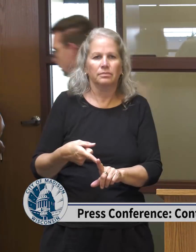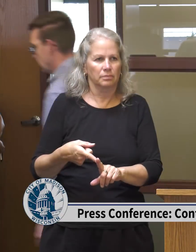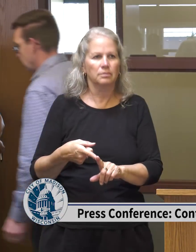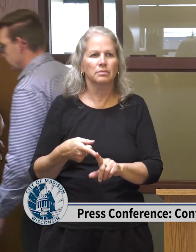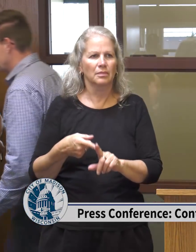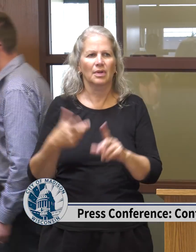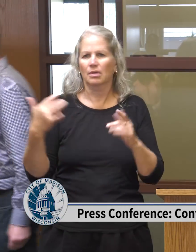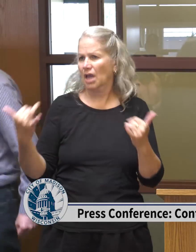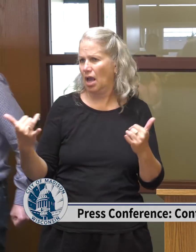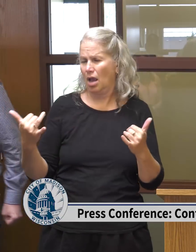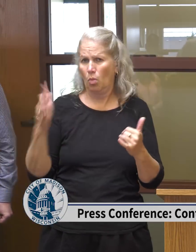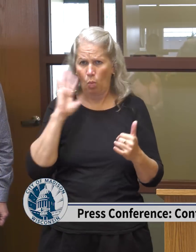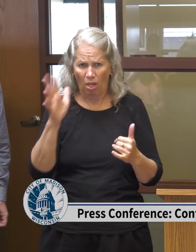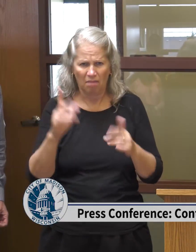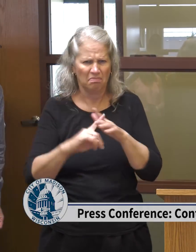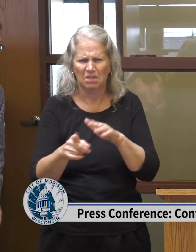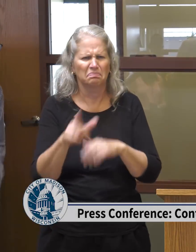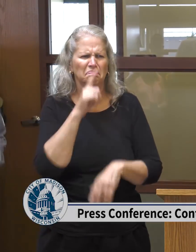Keep in mind,